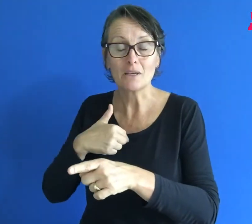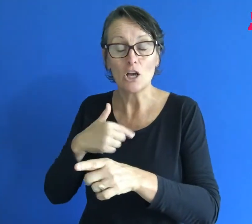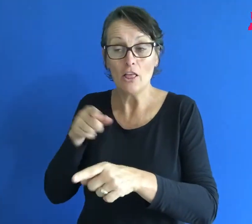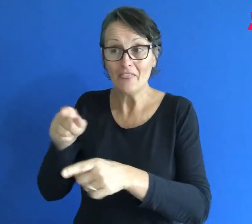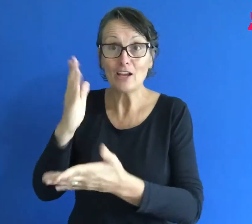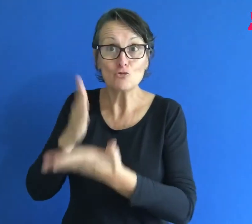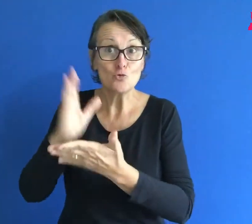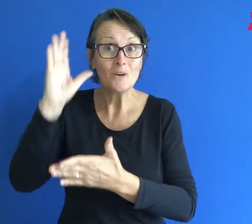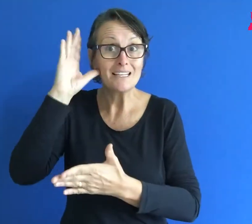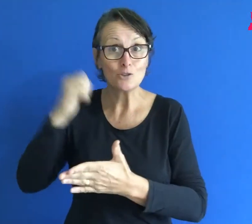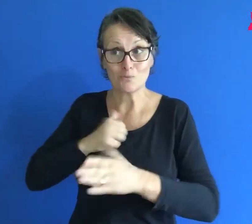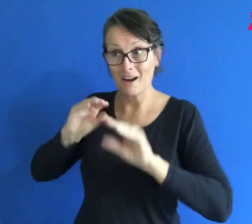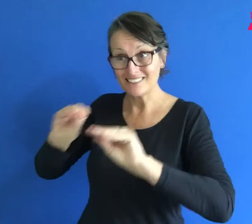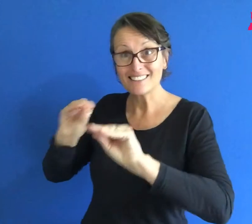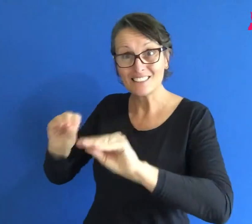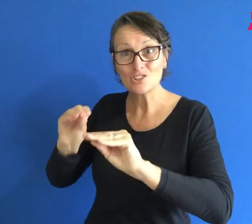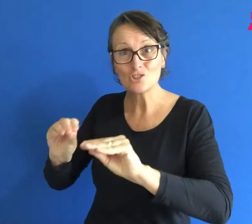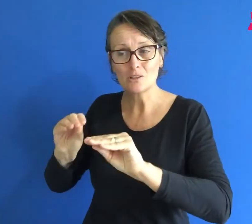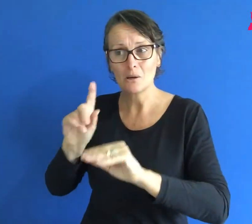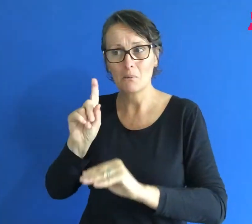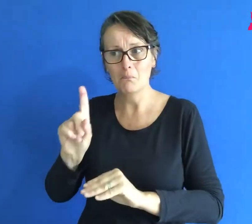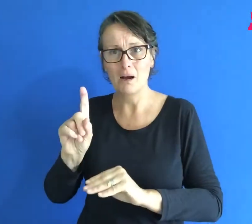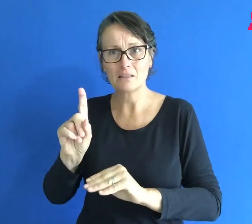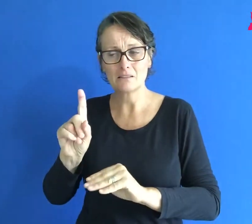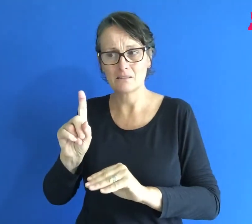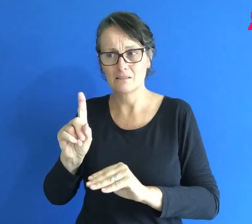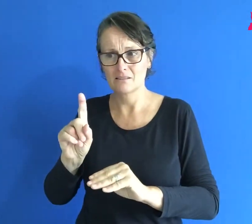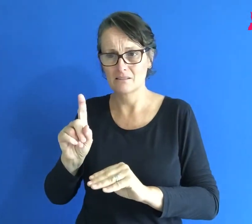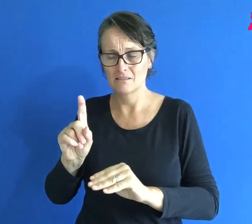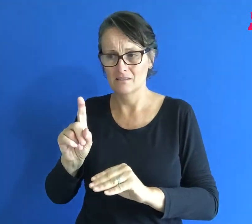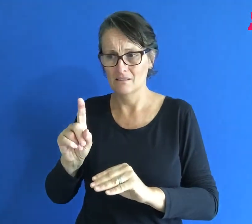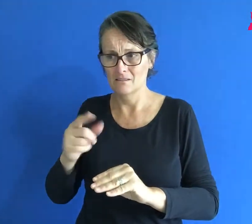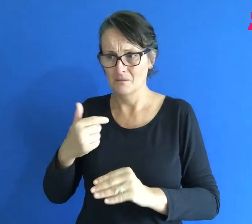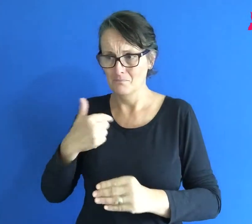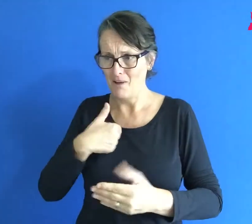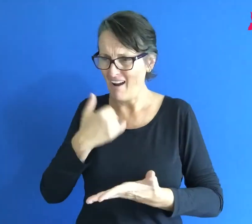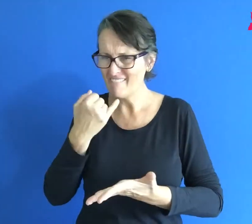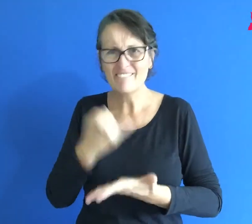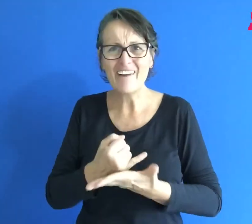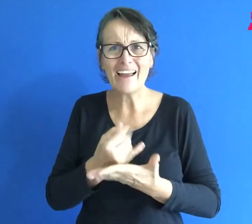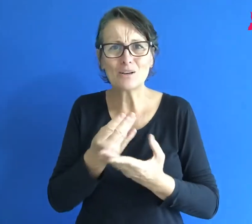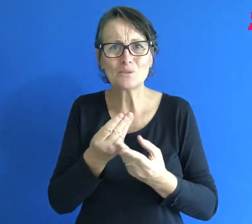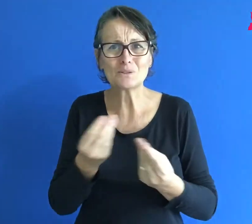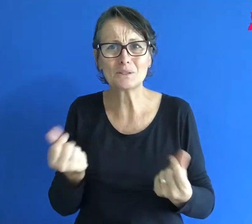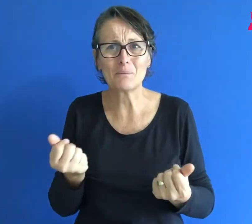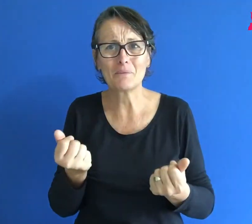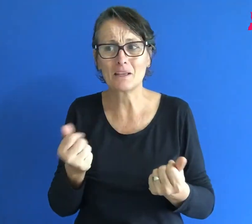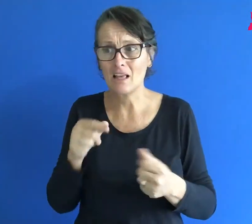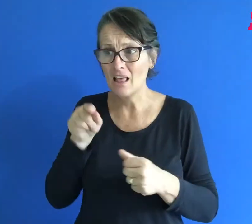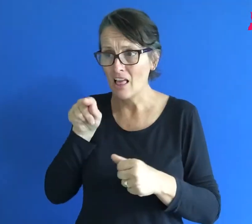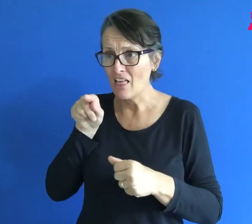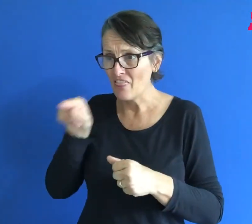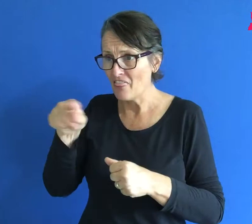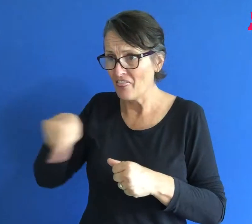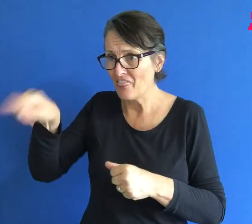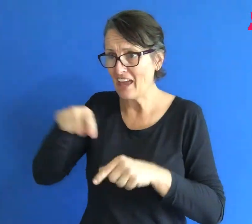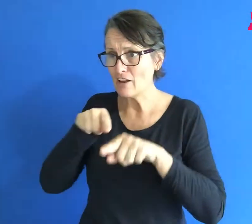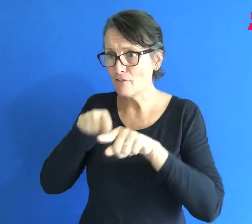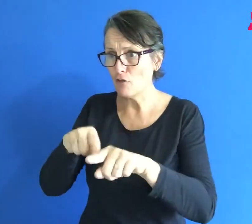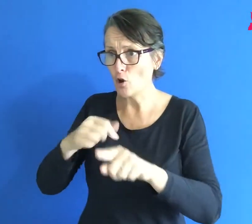listened to what I was saying at the time, followed what I was suggesting they should do, and they died. It really,